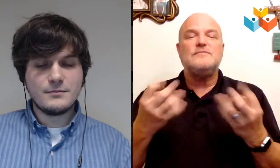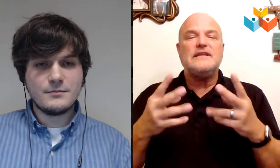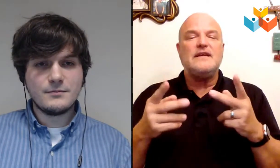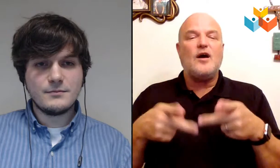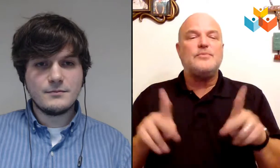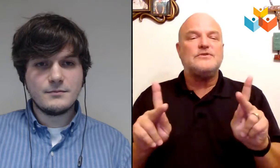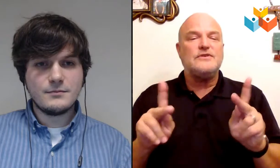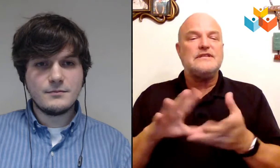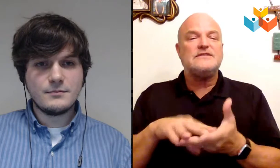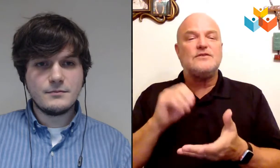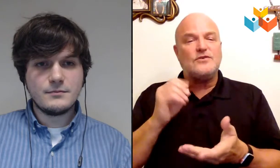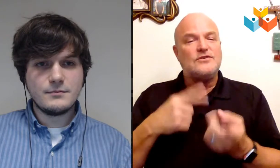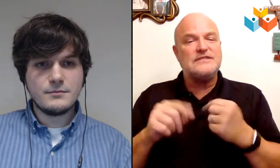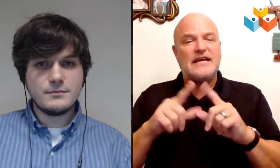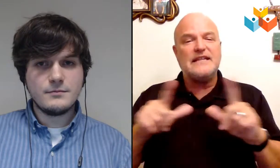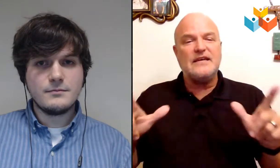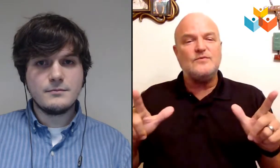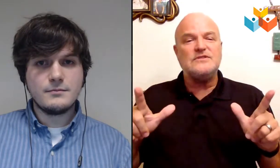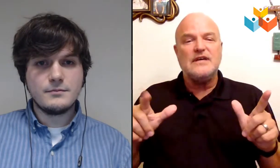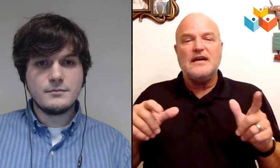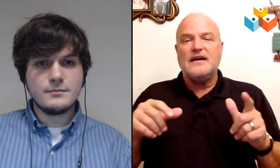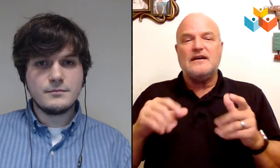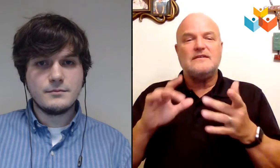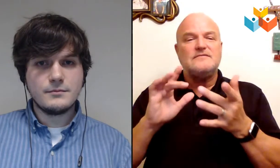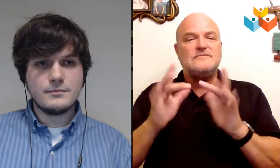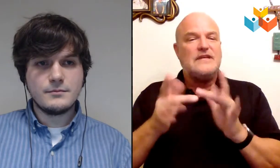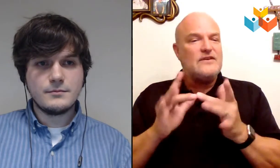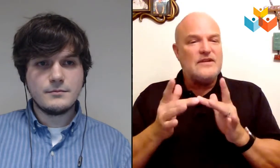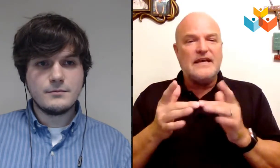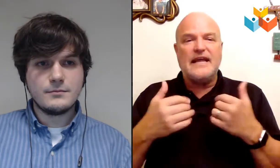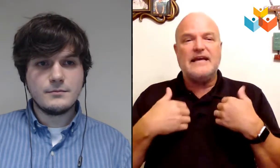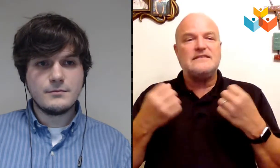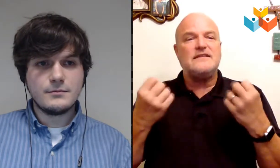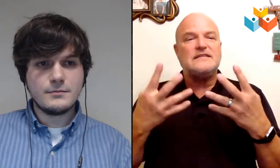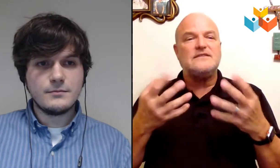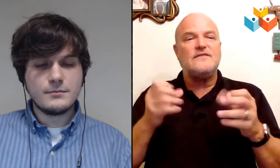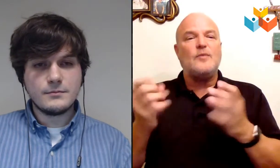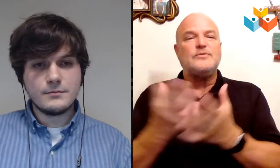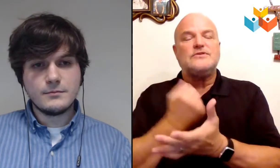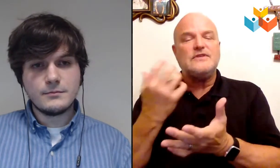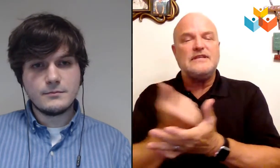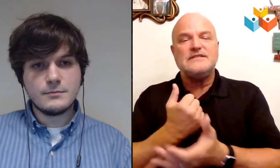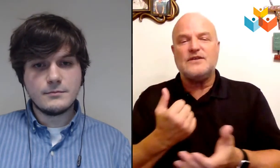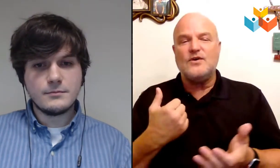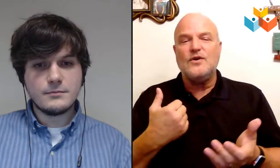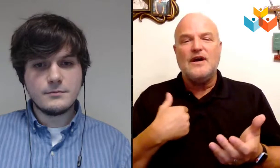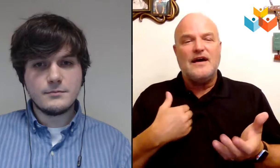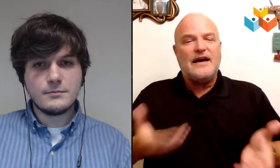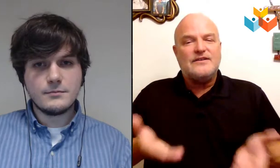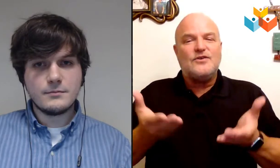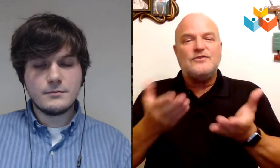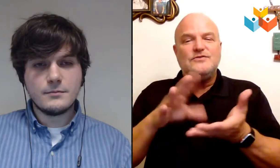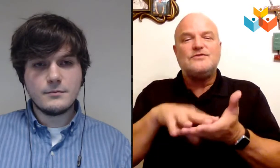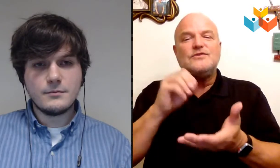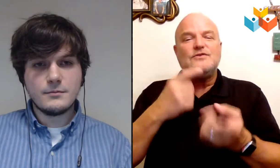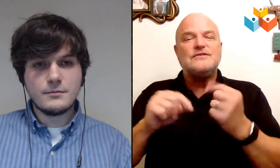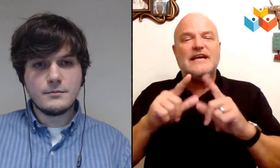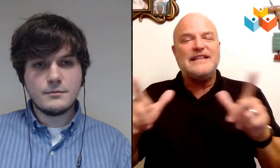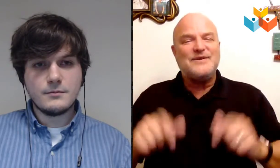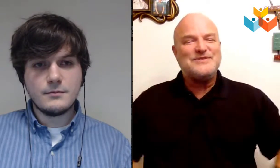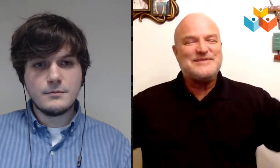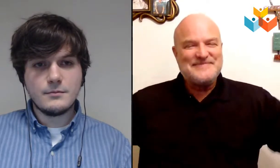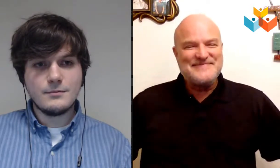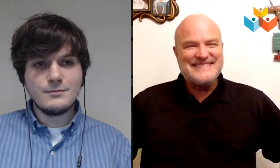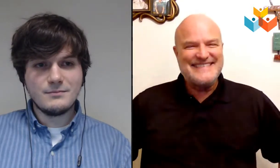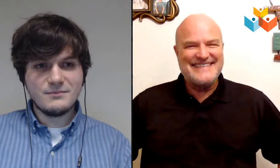there are many opportunities to learn sign language. Internet has lots of opportunities, so I encourage you to learn